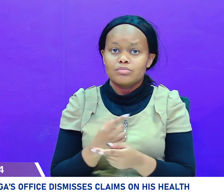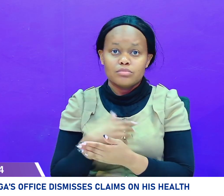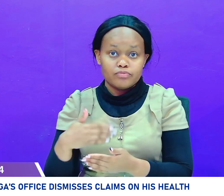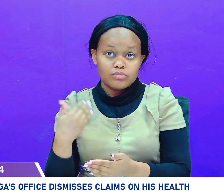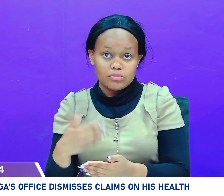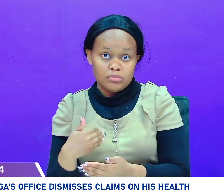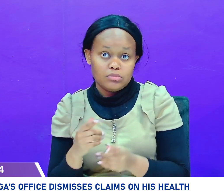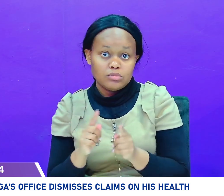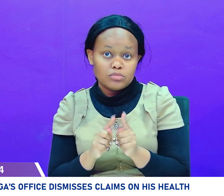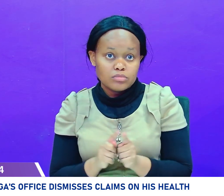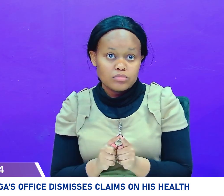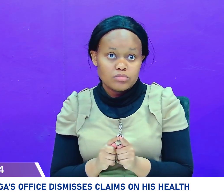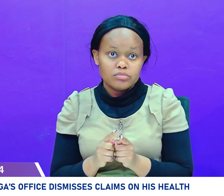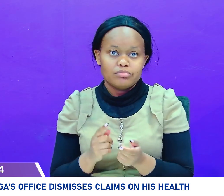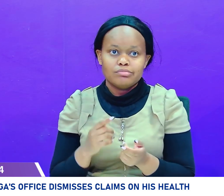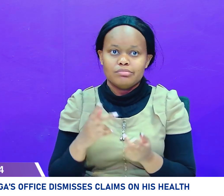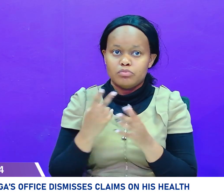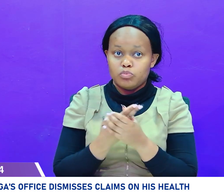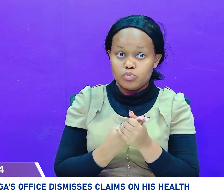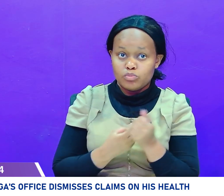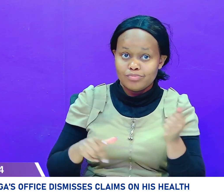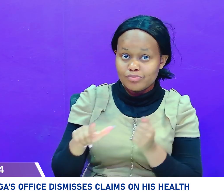and engagements both locally and abroad.